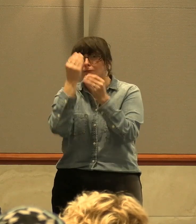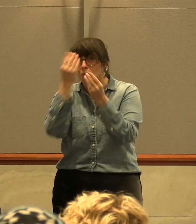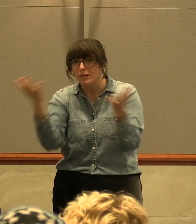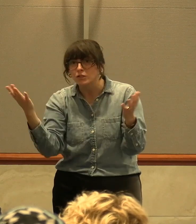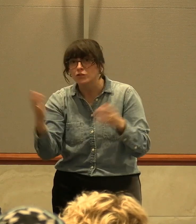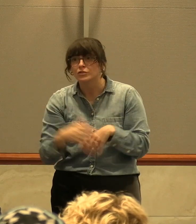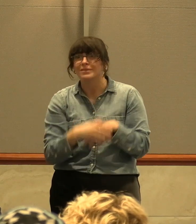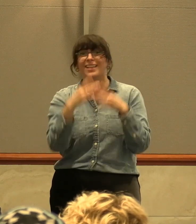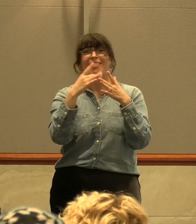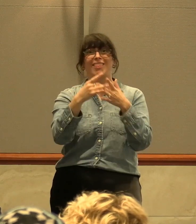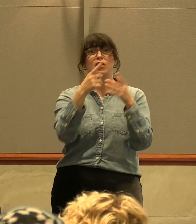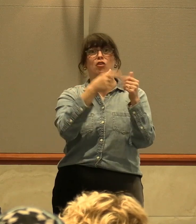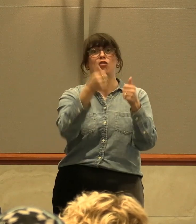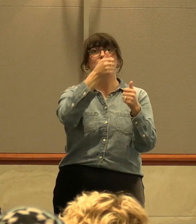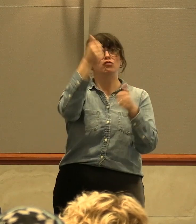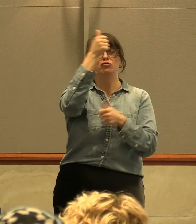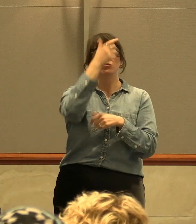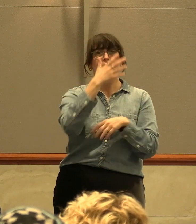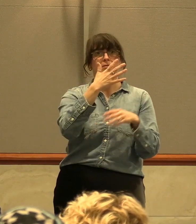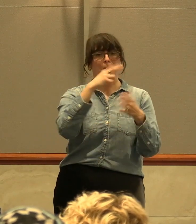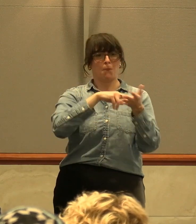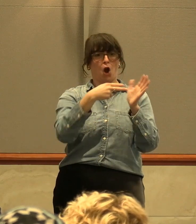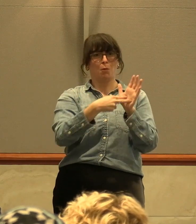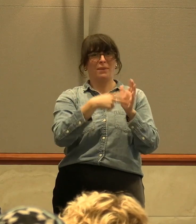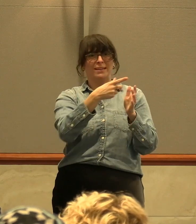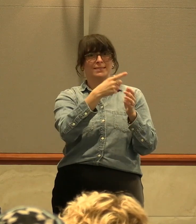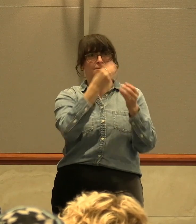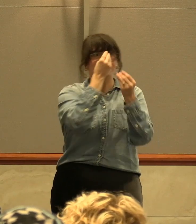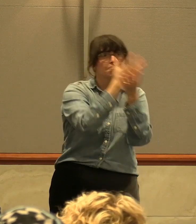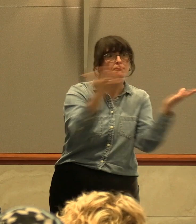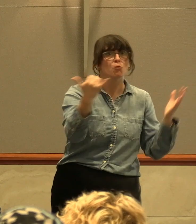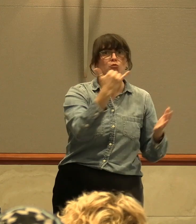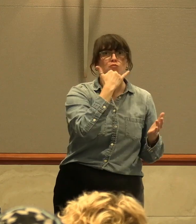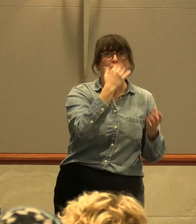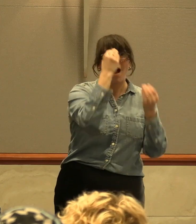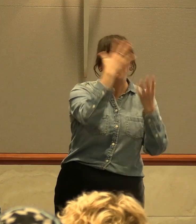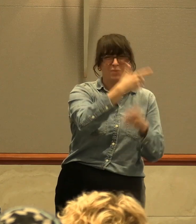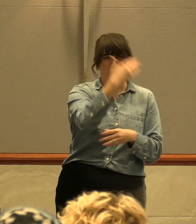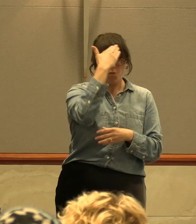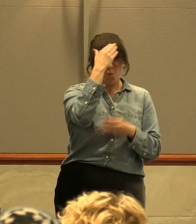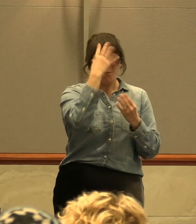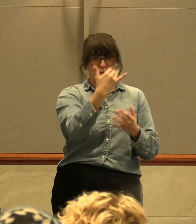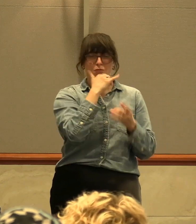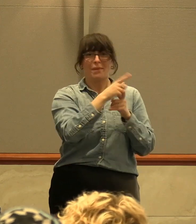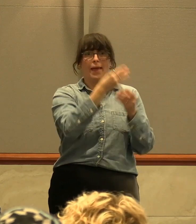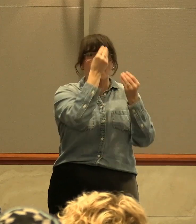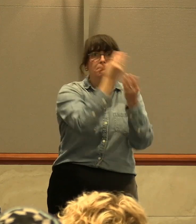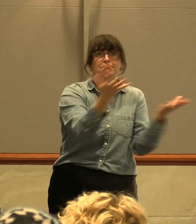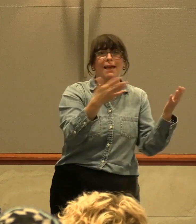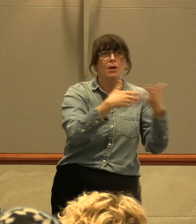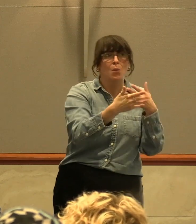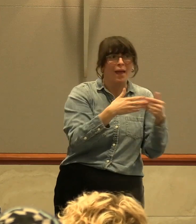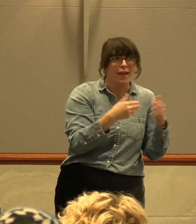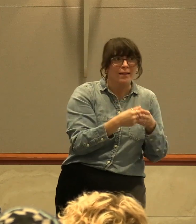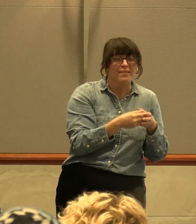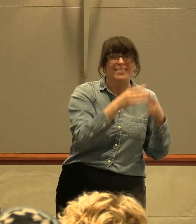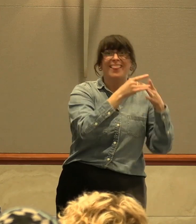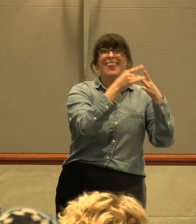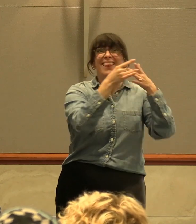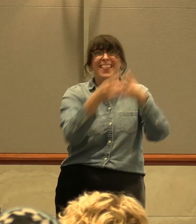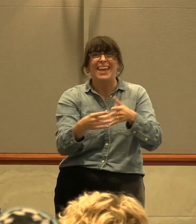leaders intentionally misleading people with information they know is wrong. It leads